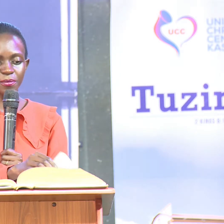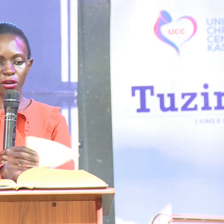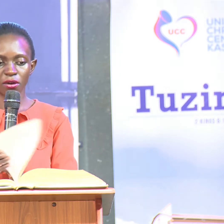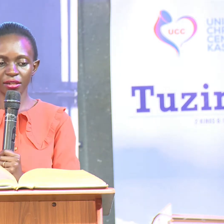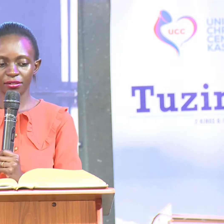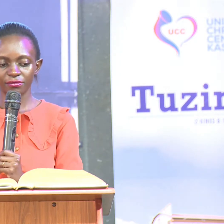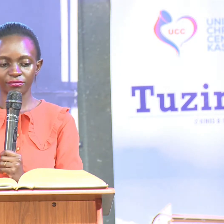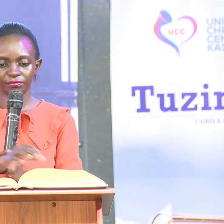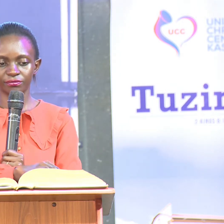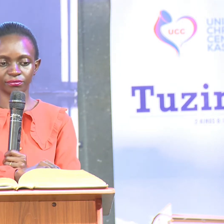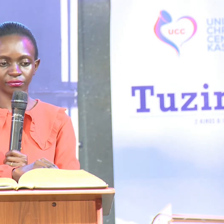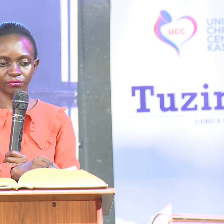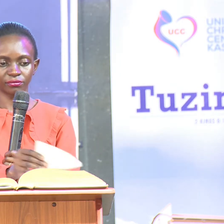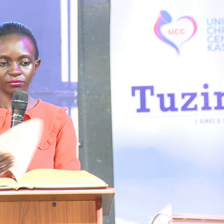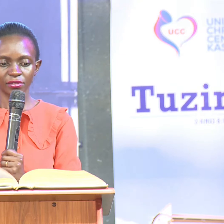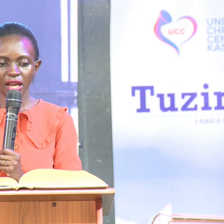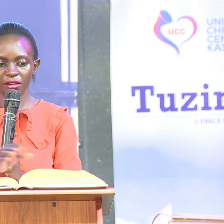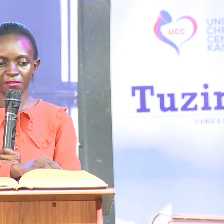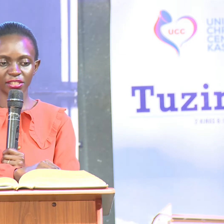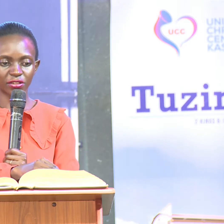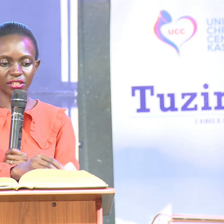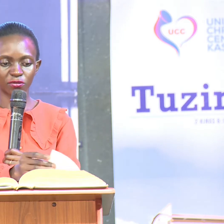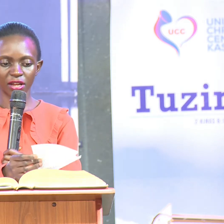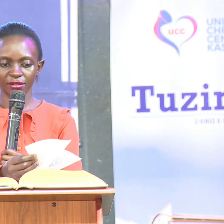Matthew chapter 1 and verse